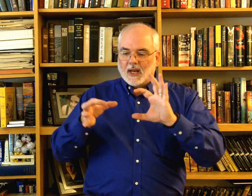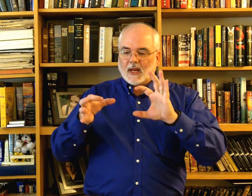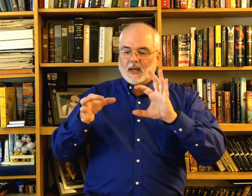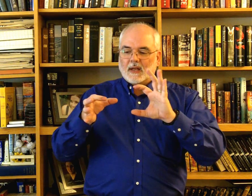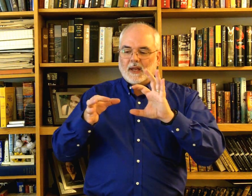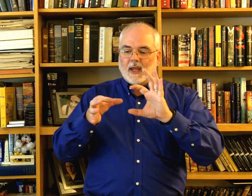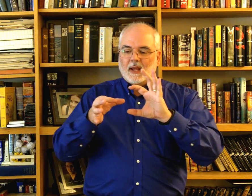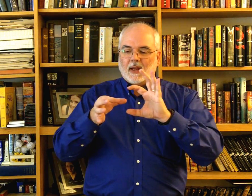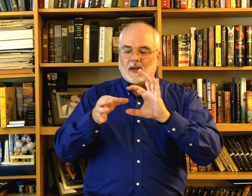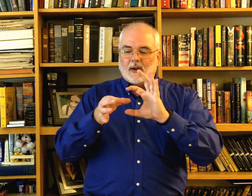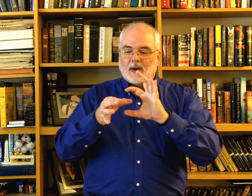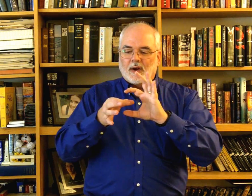take and,